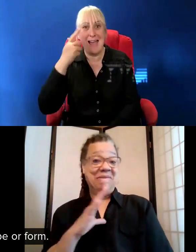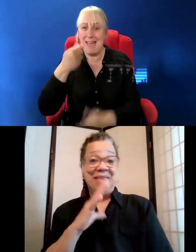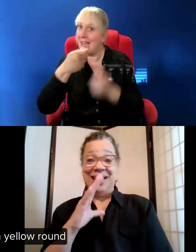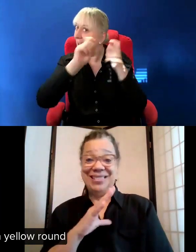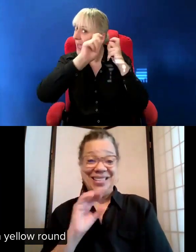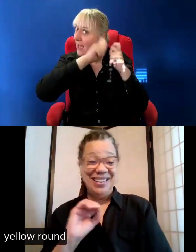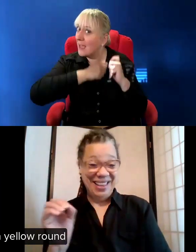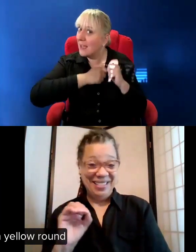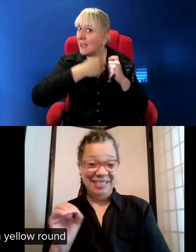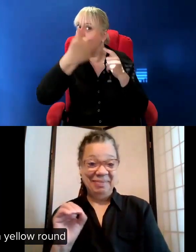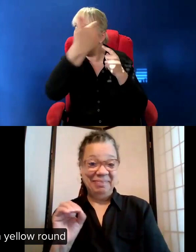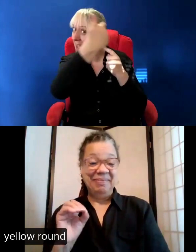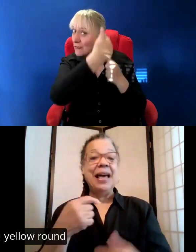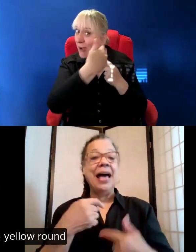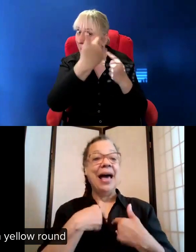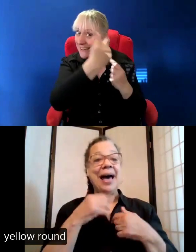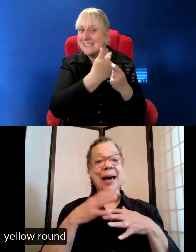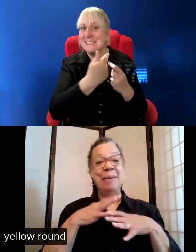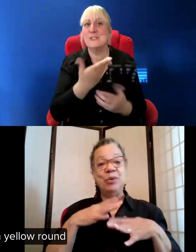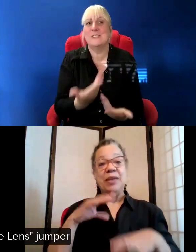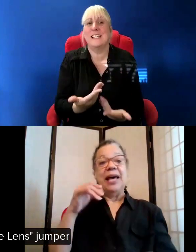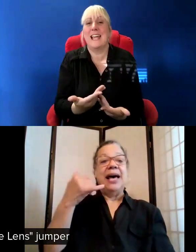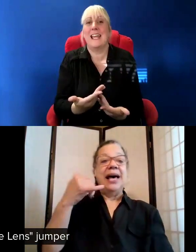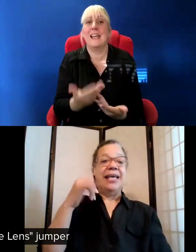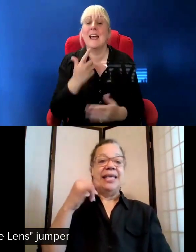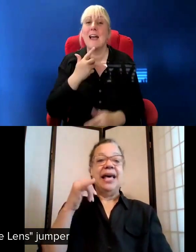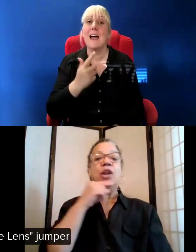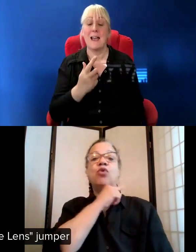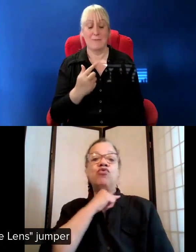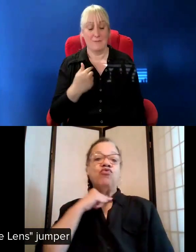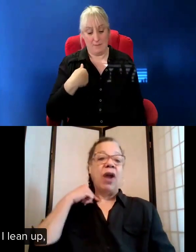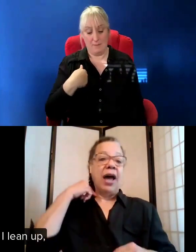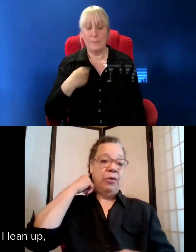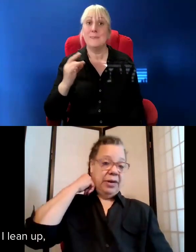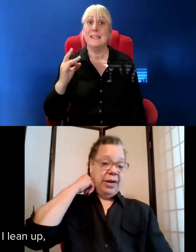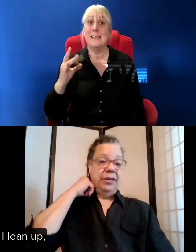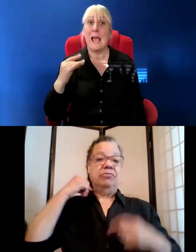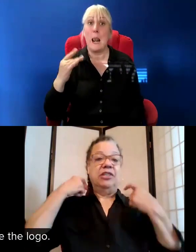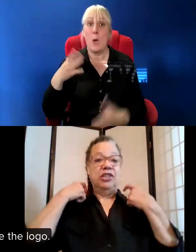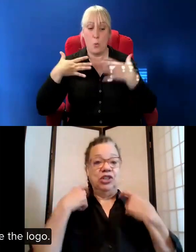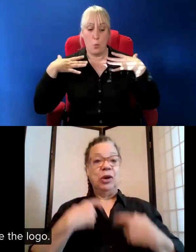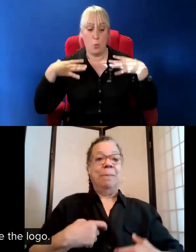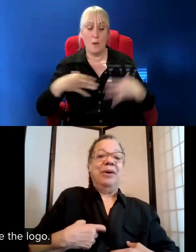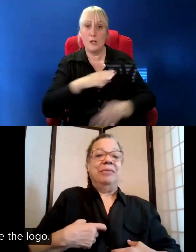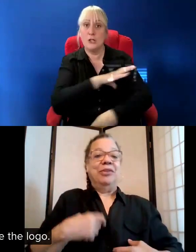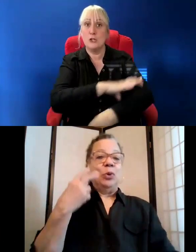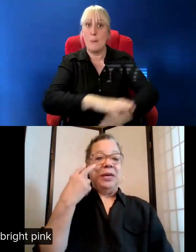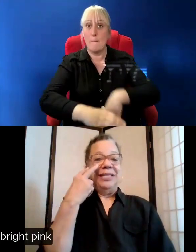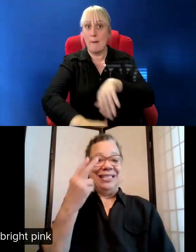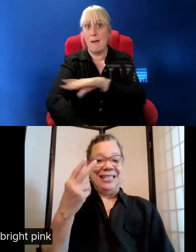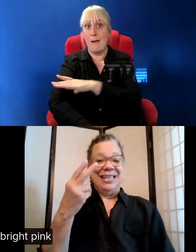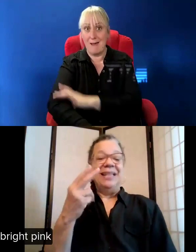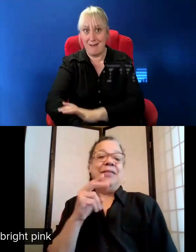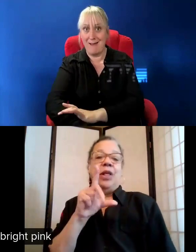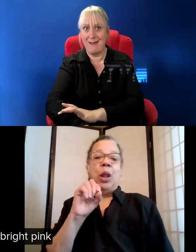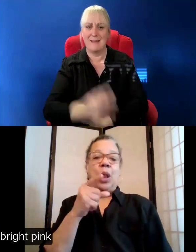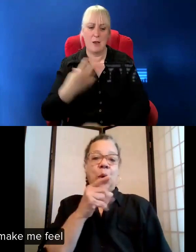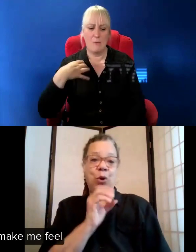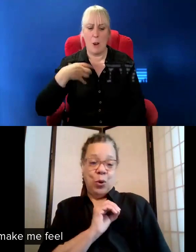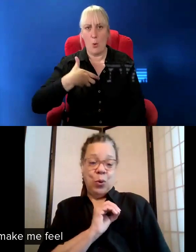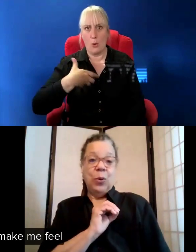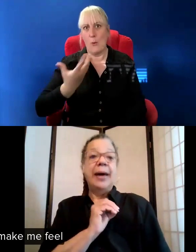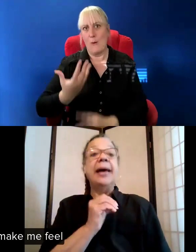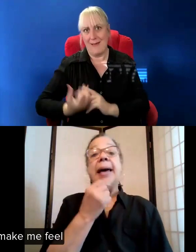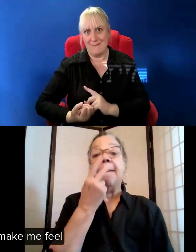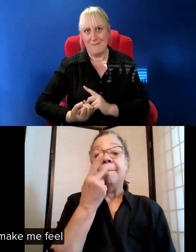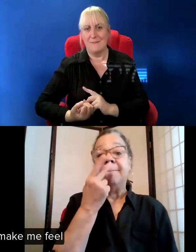form. I am wearing a yellow round neck Tilting the Lens jumper that when I lean up you can see the logo, and I have bright pink